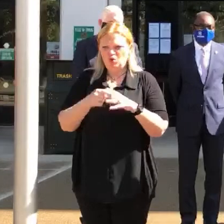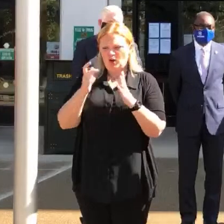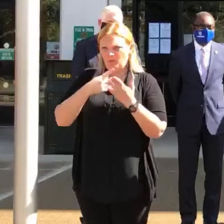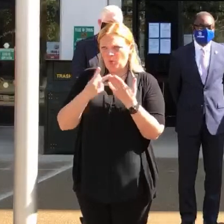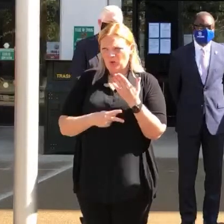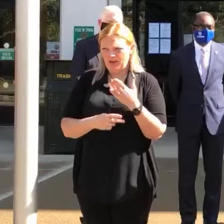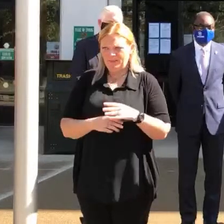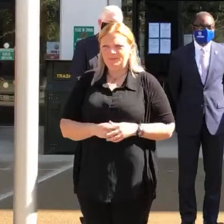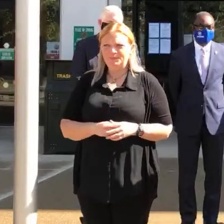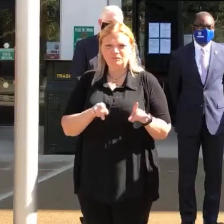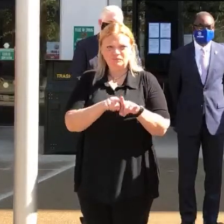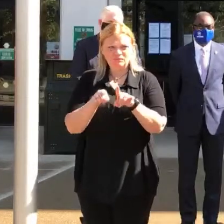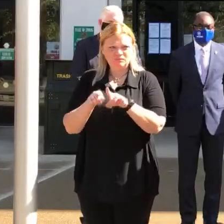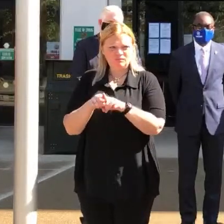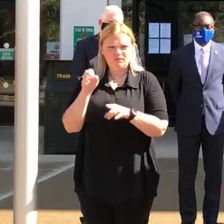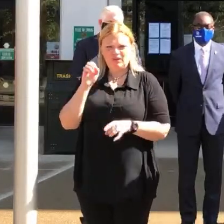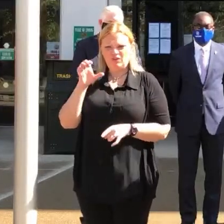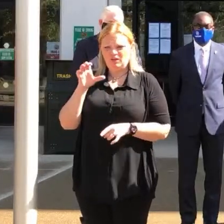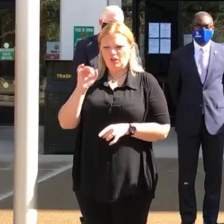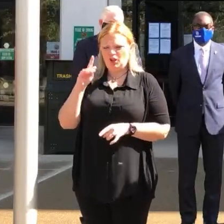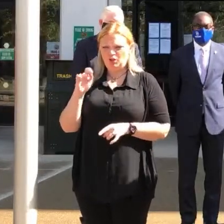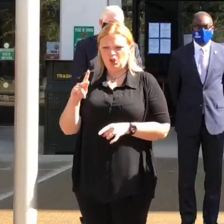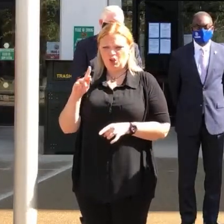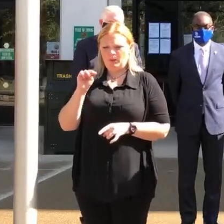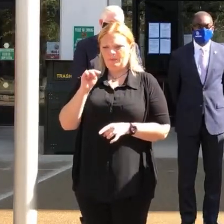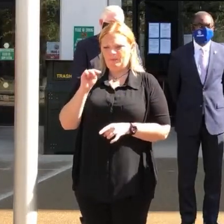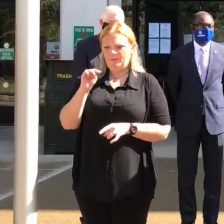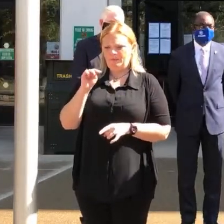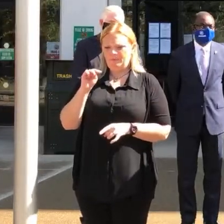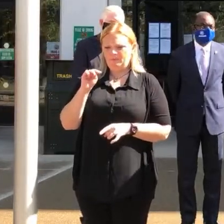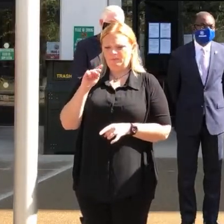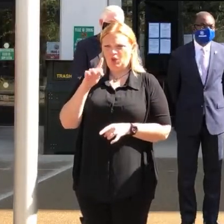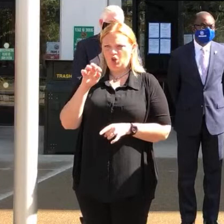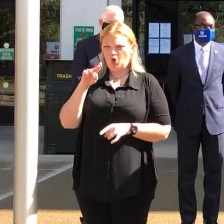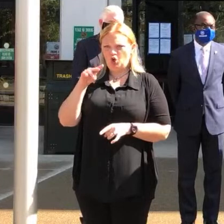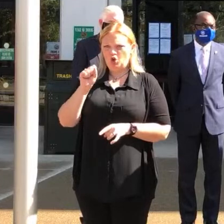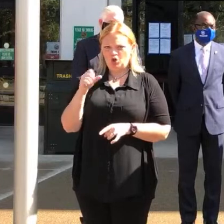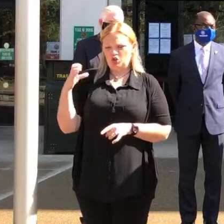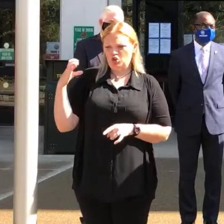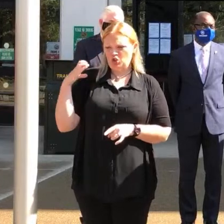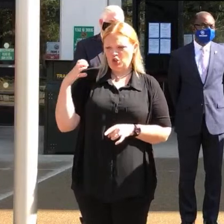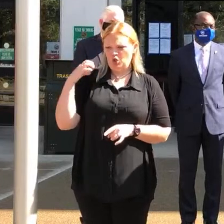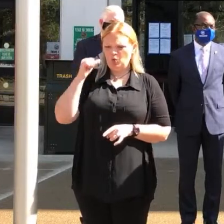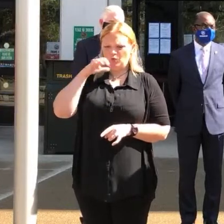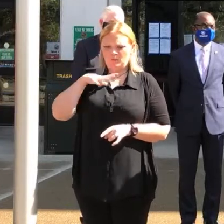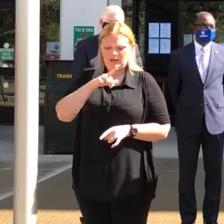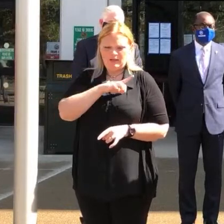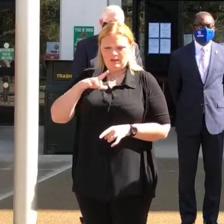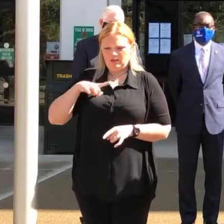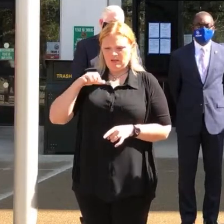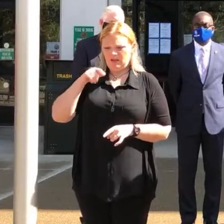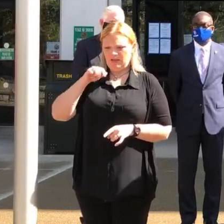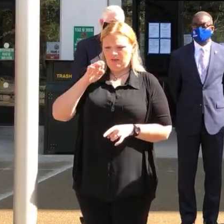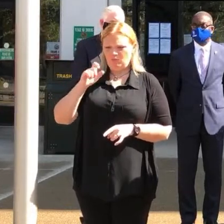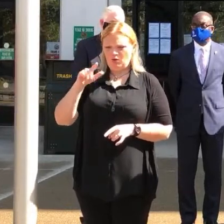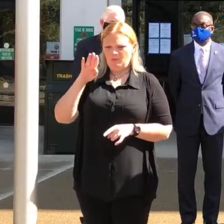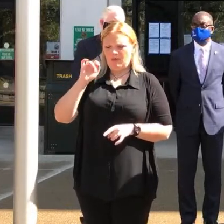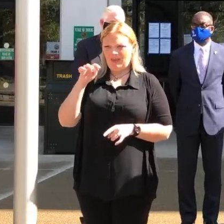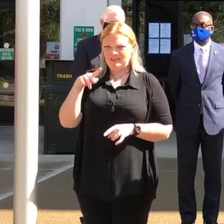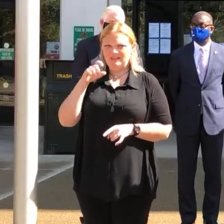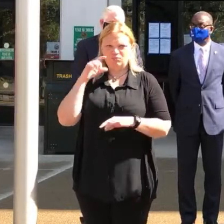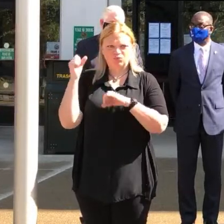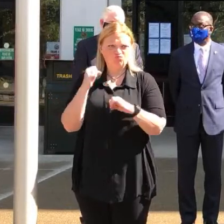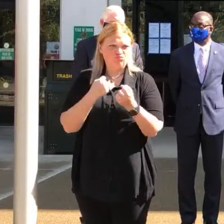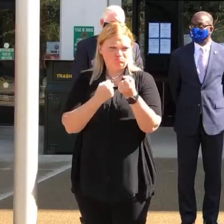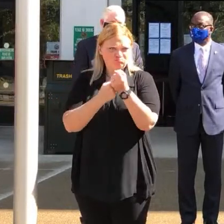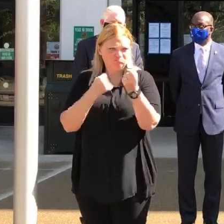ground, as well as Erie County Clerk Mickey Kearns, our chairwoman of the Erie County Legislature, April Baskin, who's been a strong advocate for